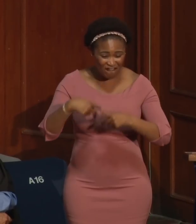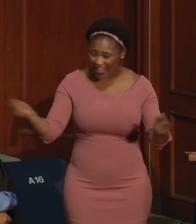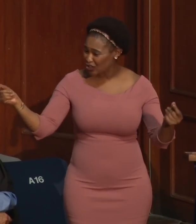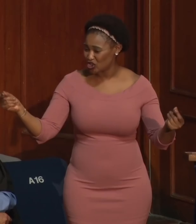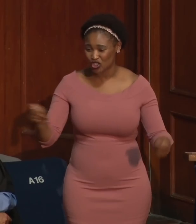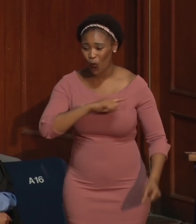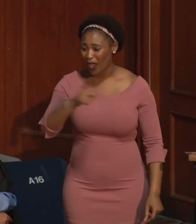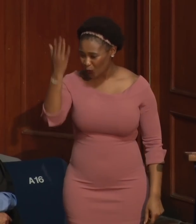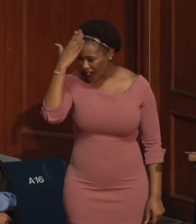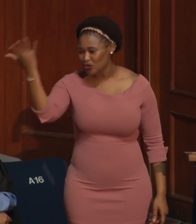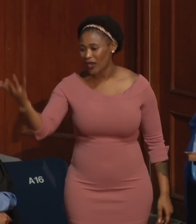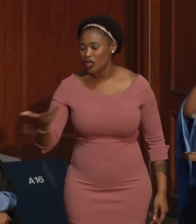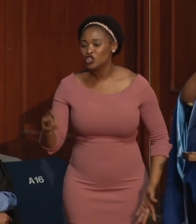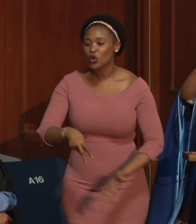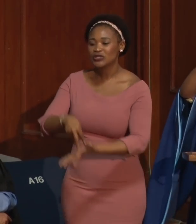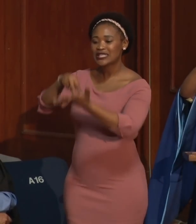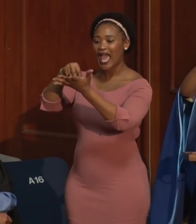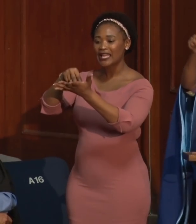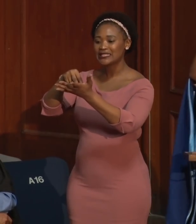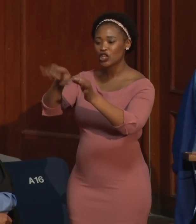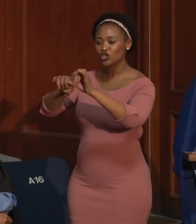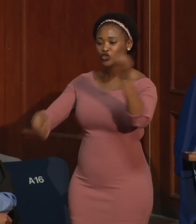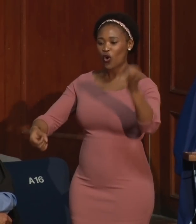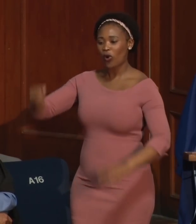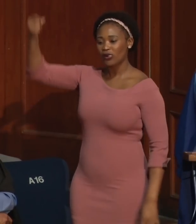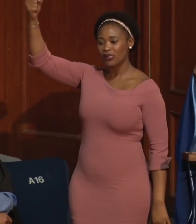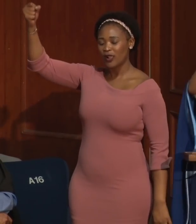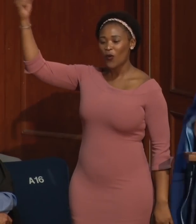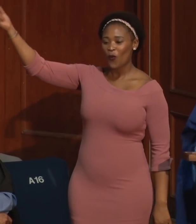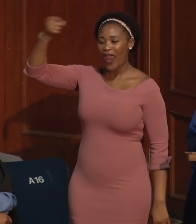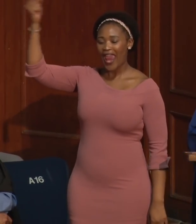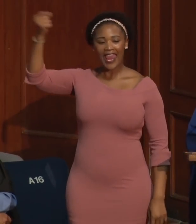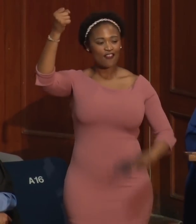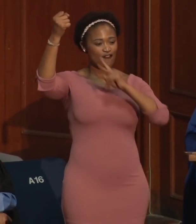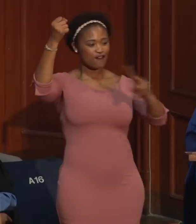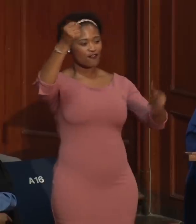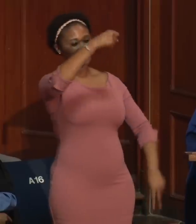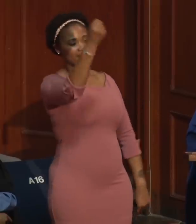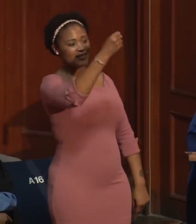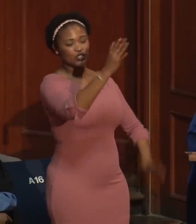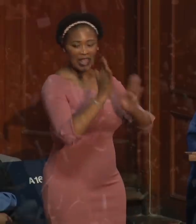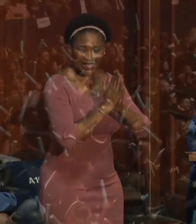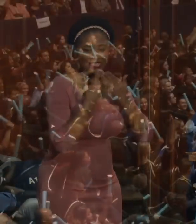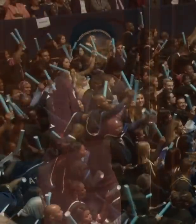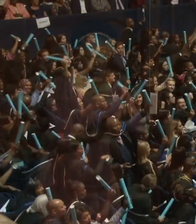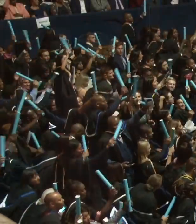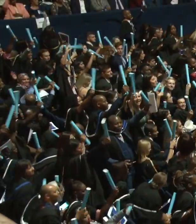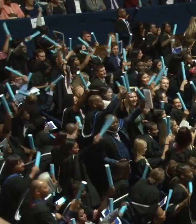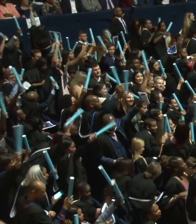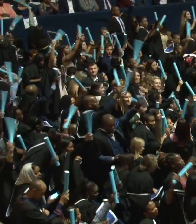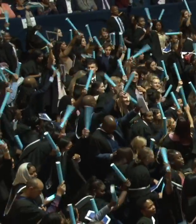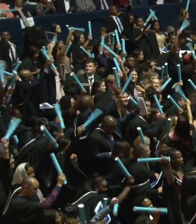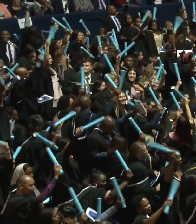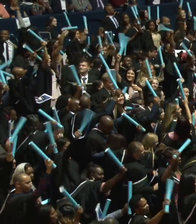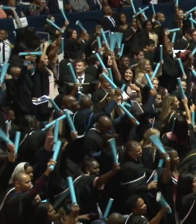I want you to stand, lift your scroll, wave at them as a sign of appreciation for the support that they granted you. Please